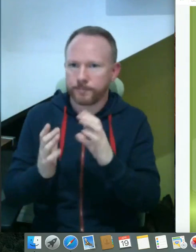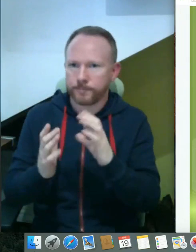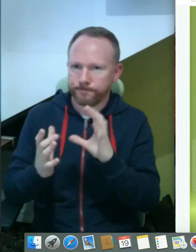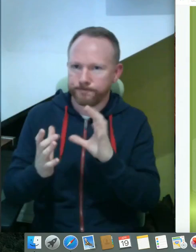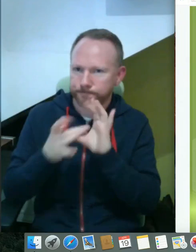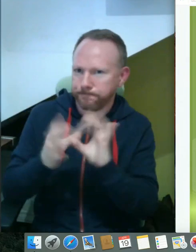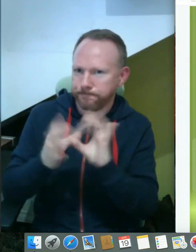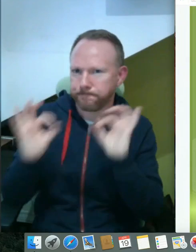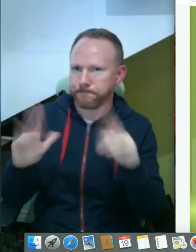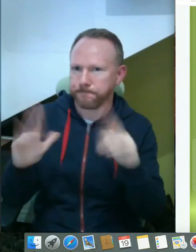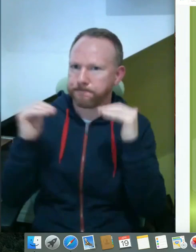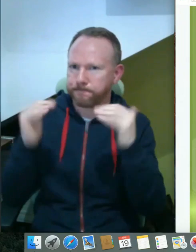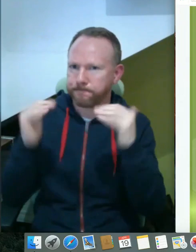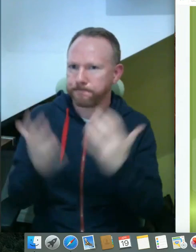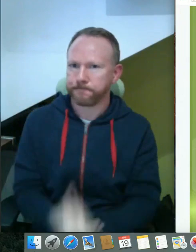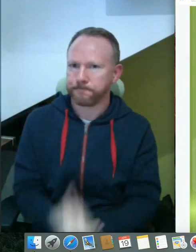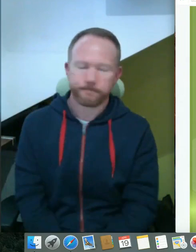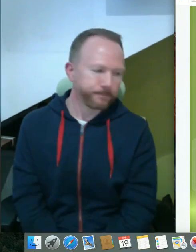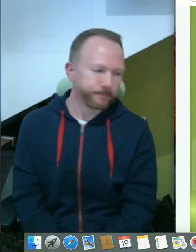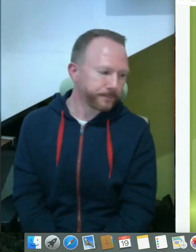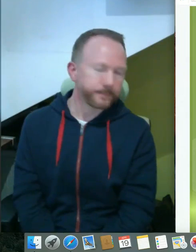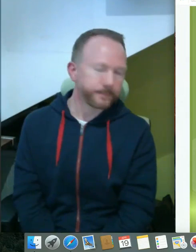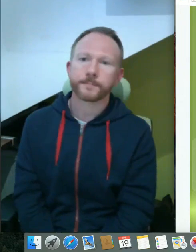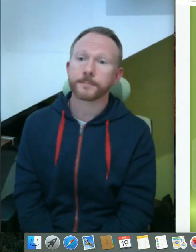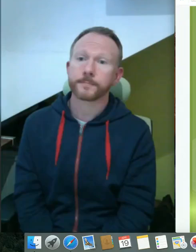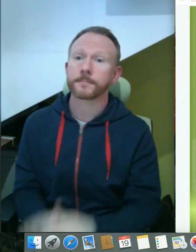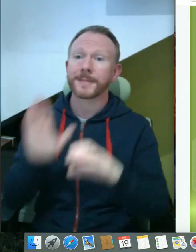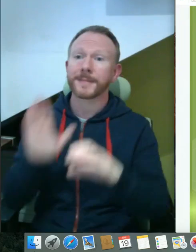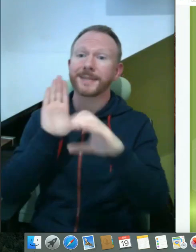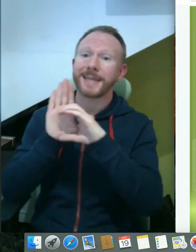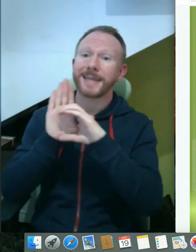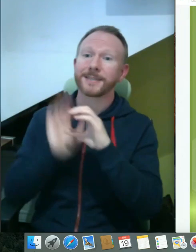Section D covers video recording.